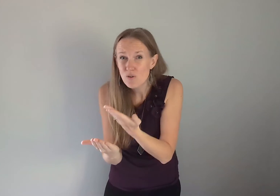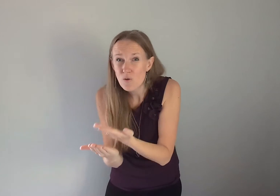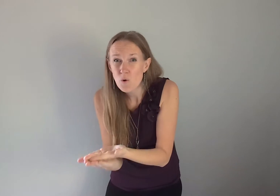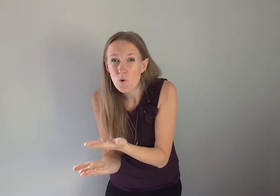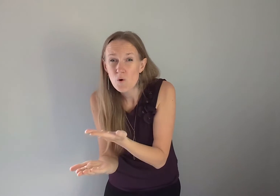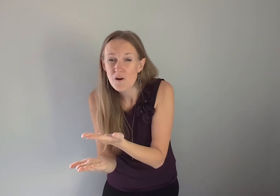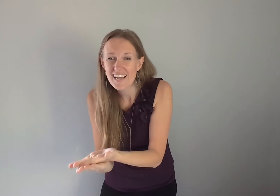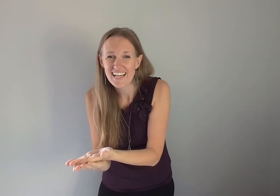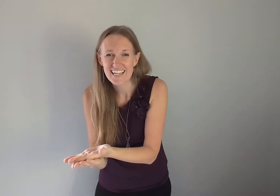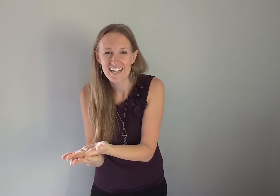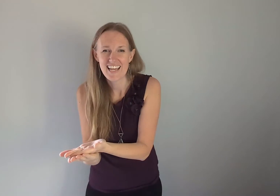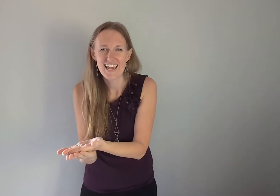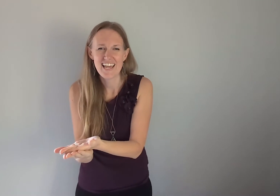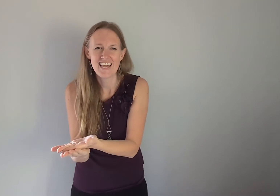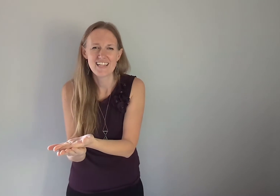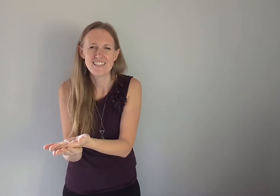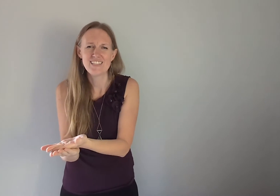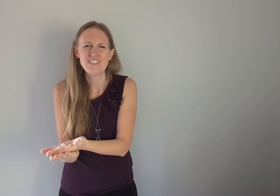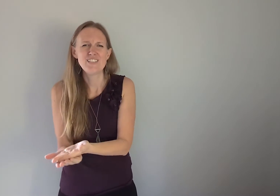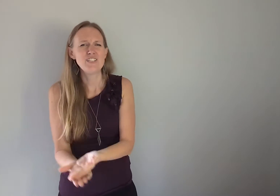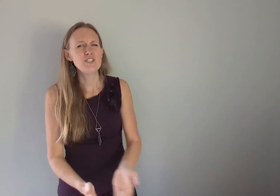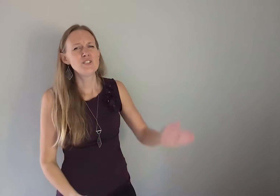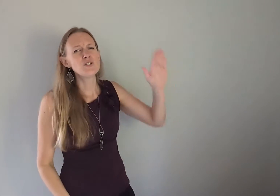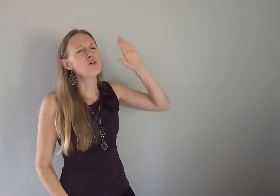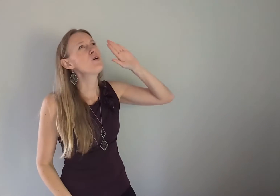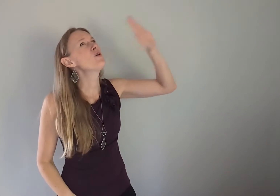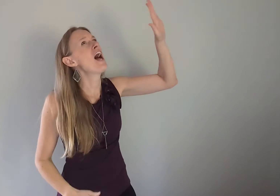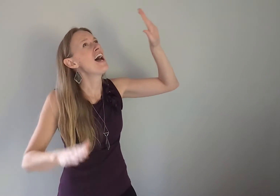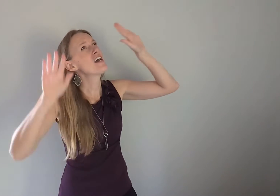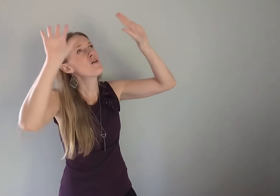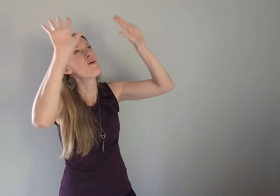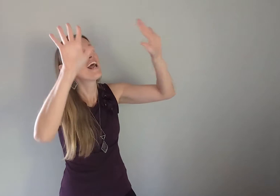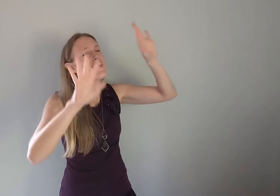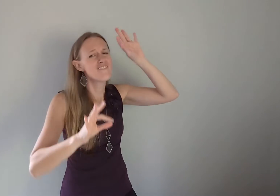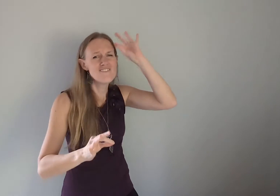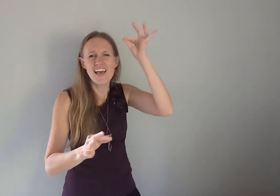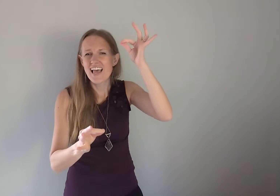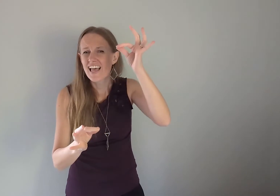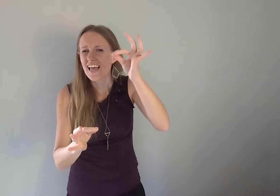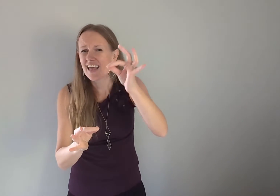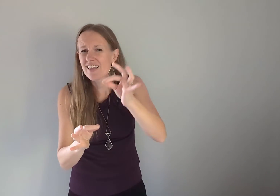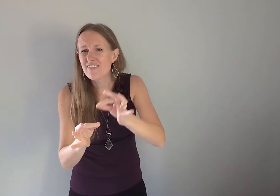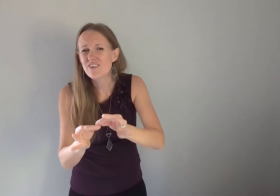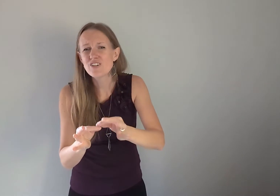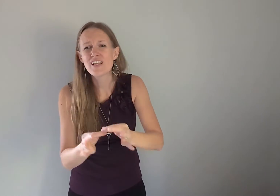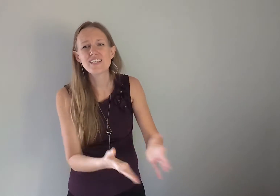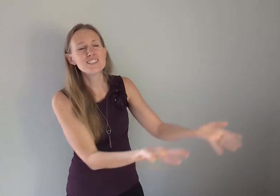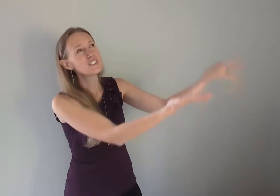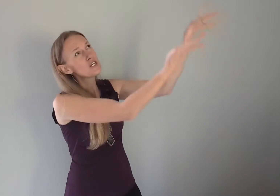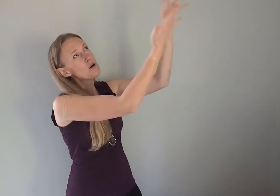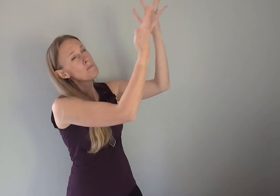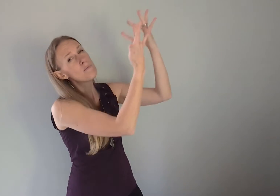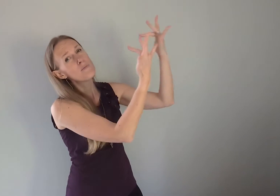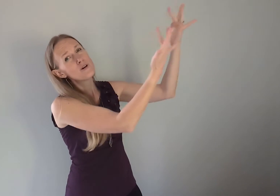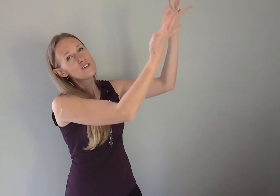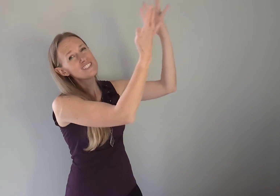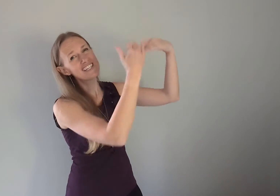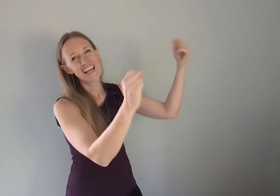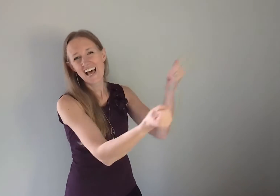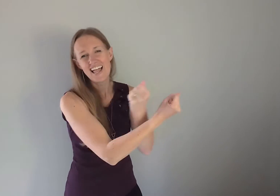manifold witness to thy great faithfulness, mercy,